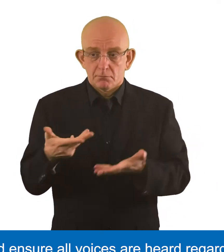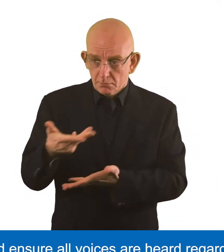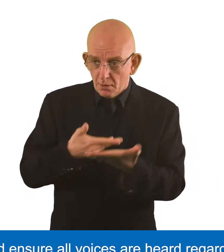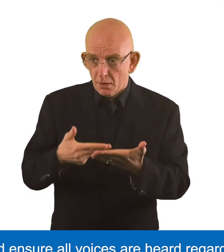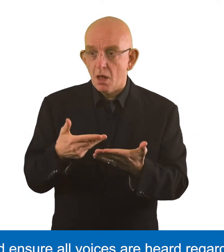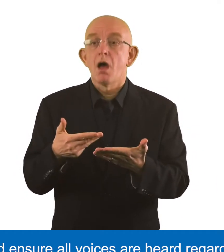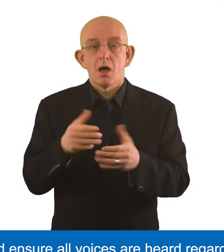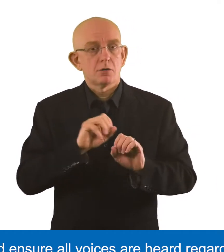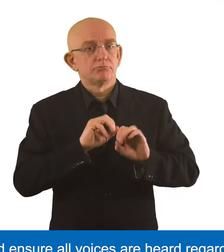views.